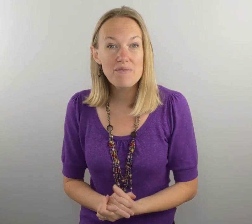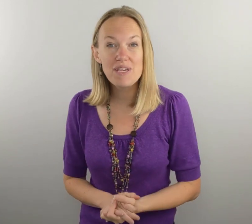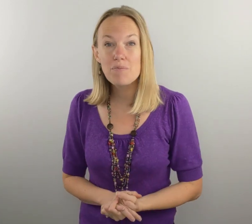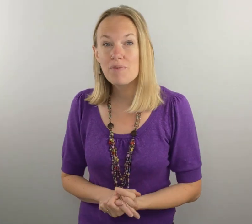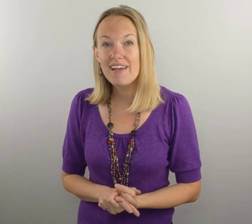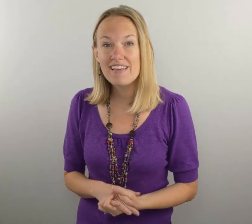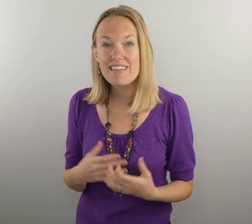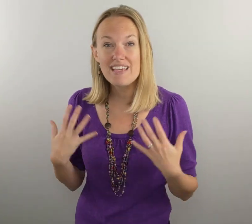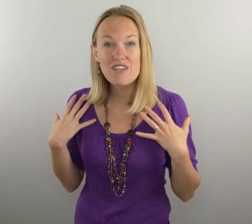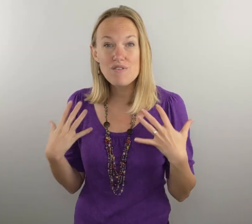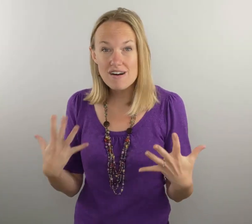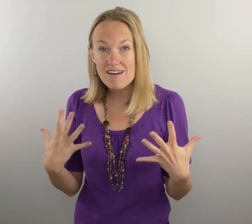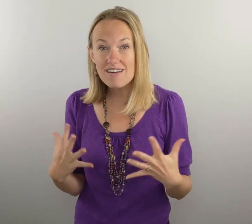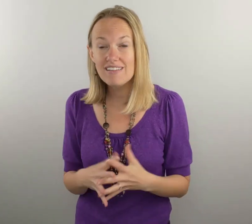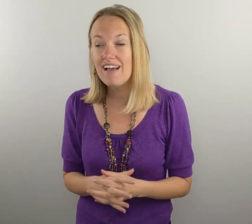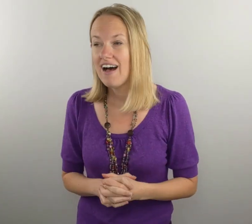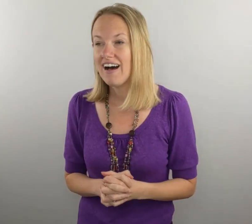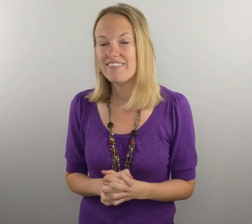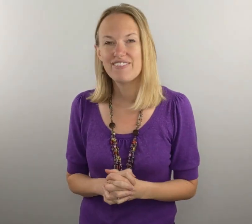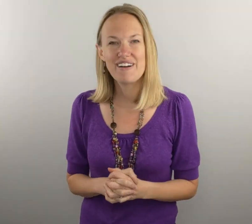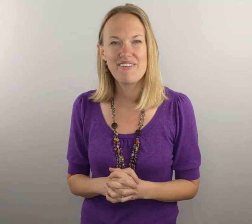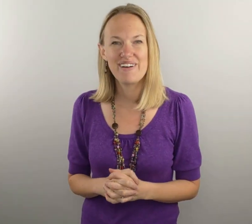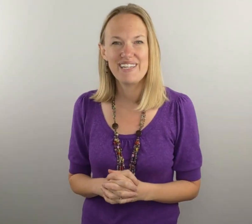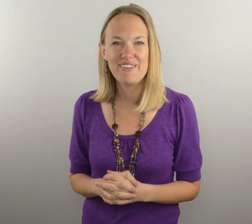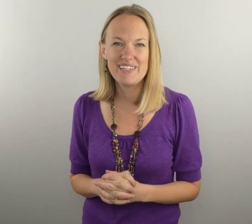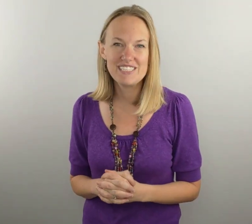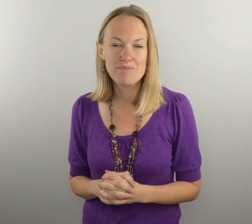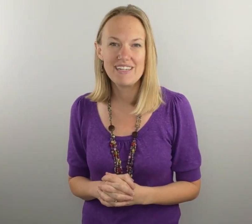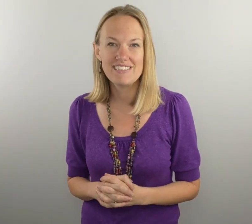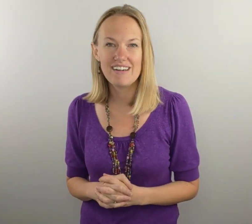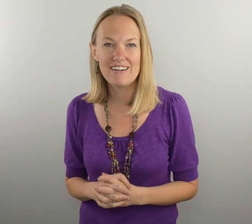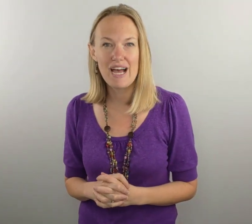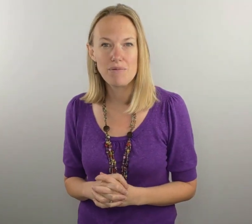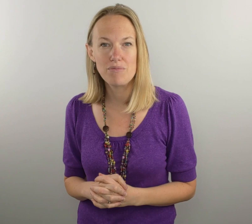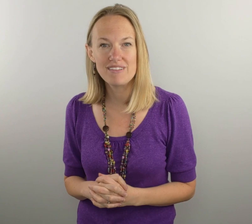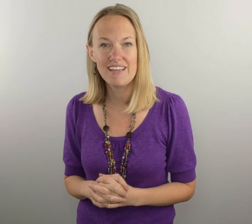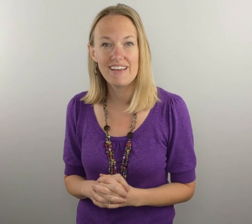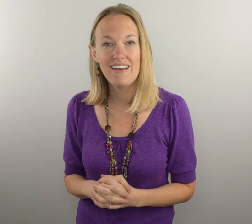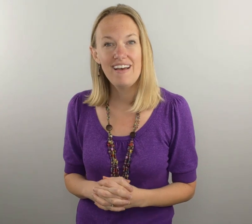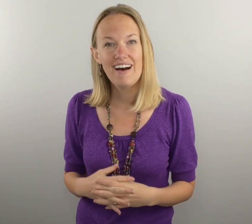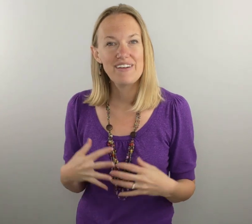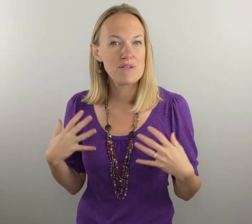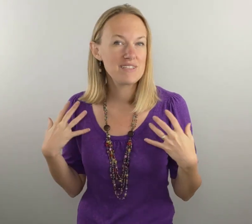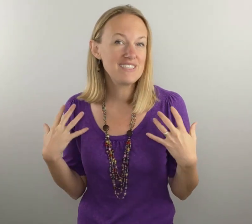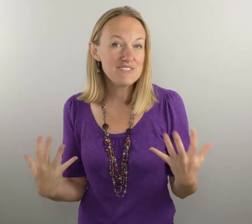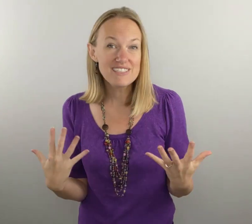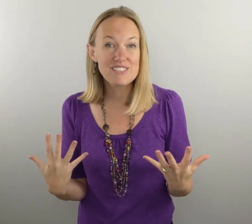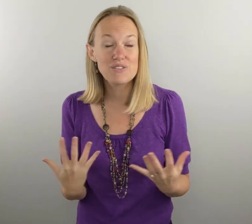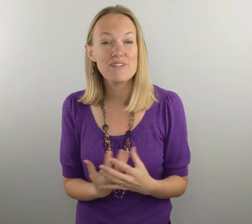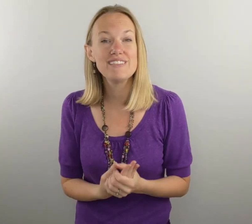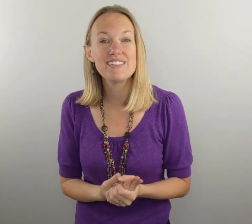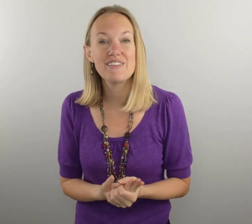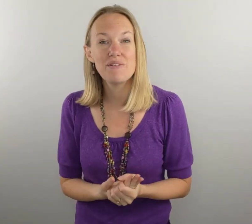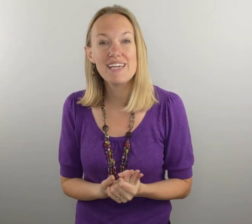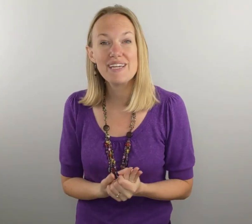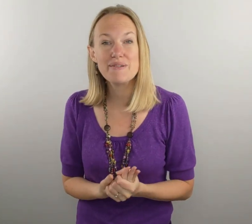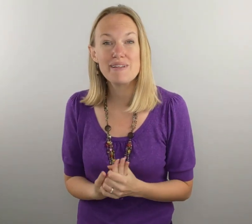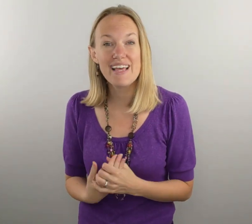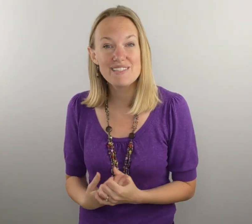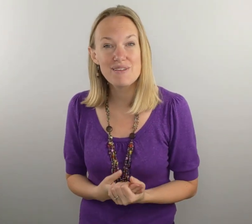1-week break. Thank you all for everyone who wished my daughter a happy birthday. I normally do these tutorials on the weekend, but last weekend